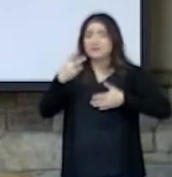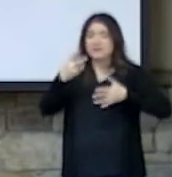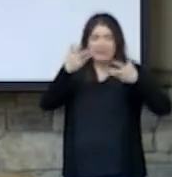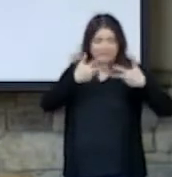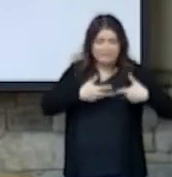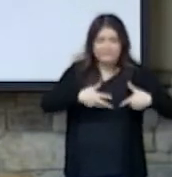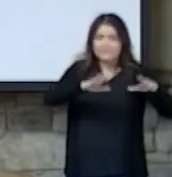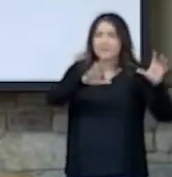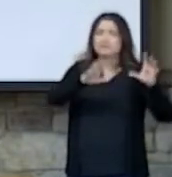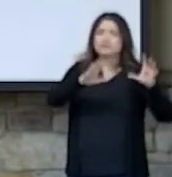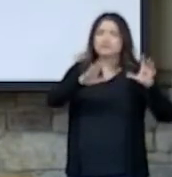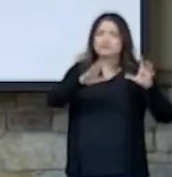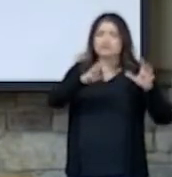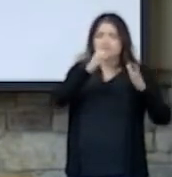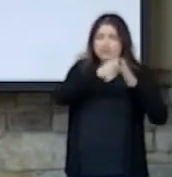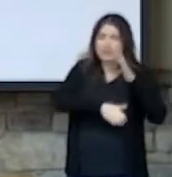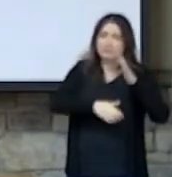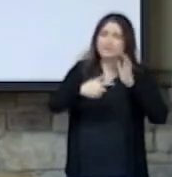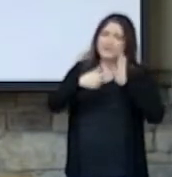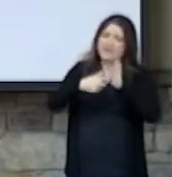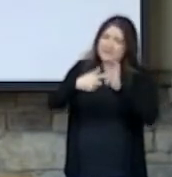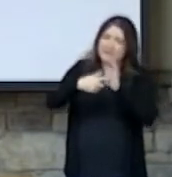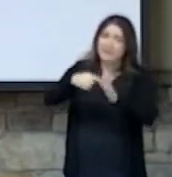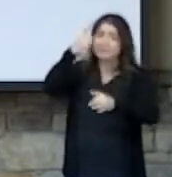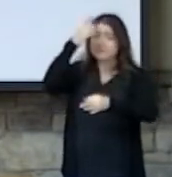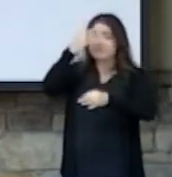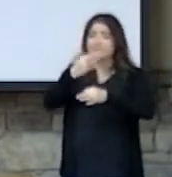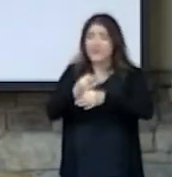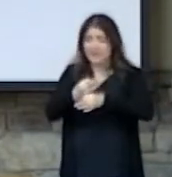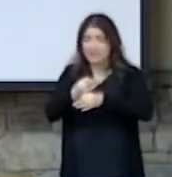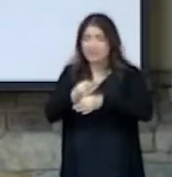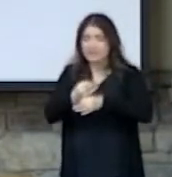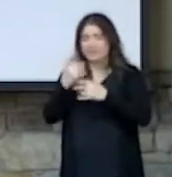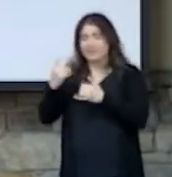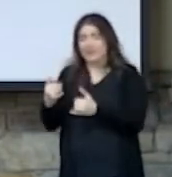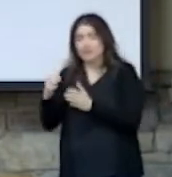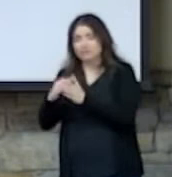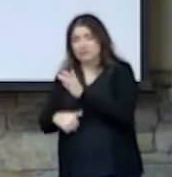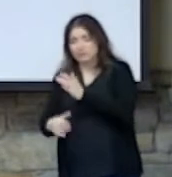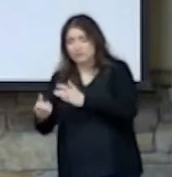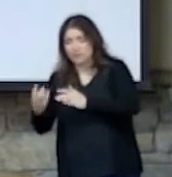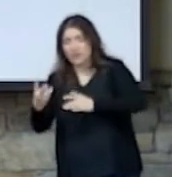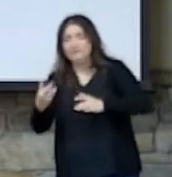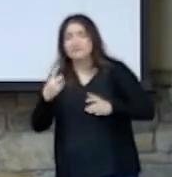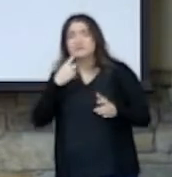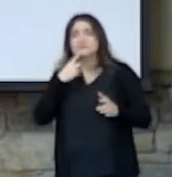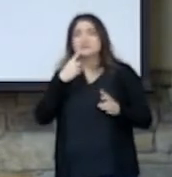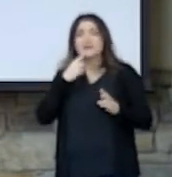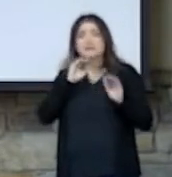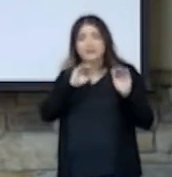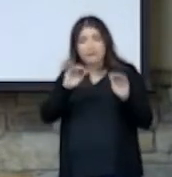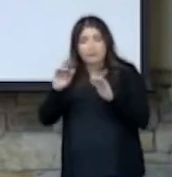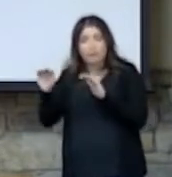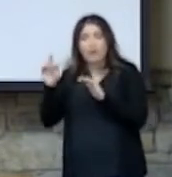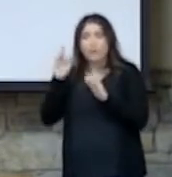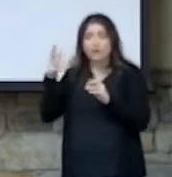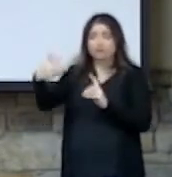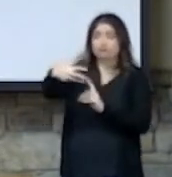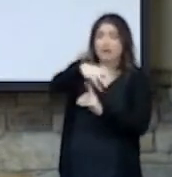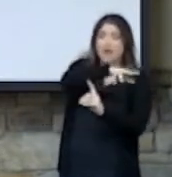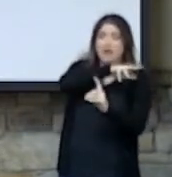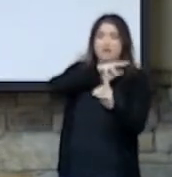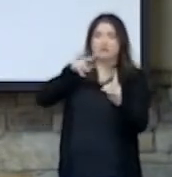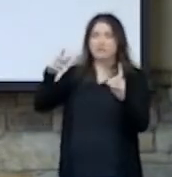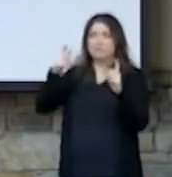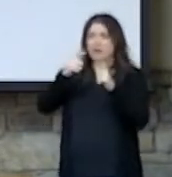on examples of faith, would say in chapter 12 and verse 1, therefore, since we are surrounded by so